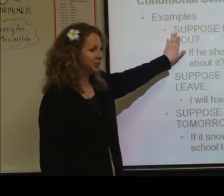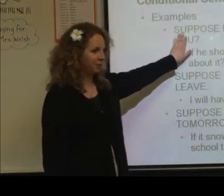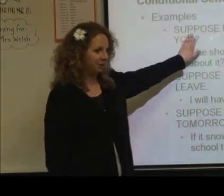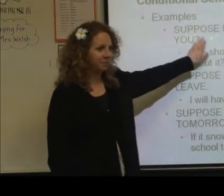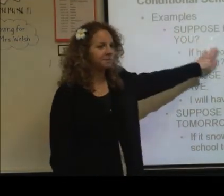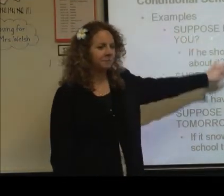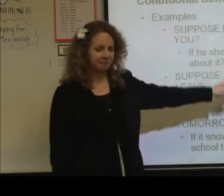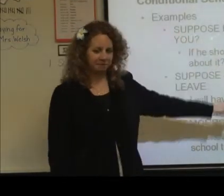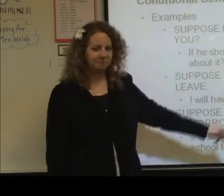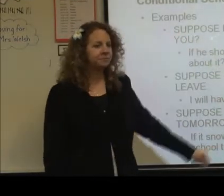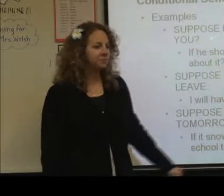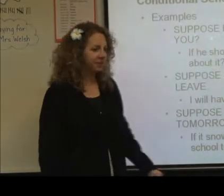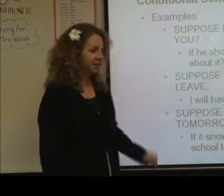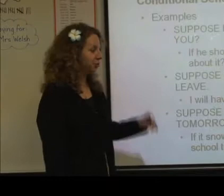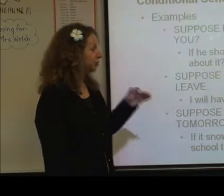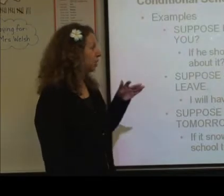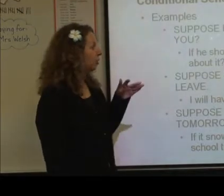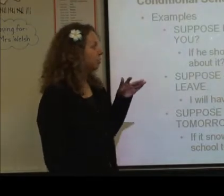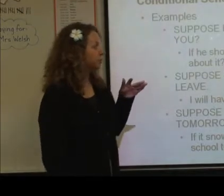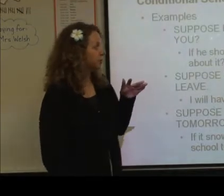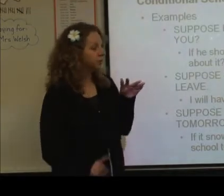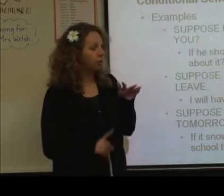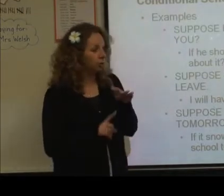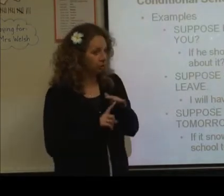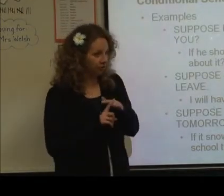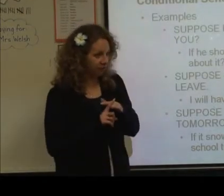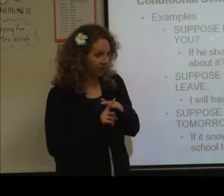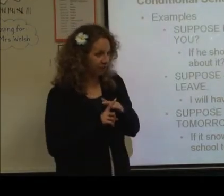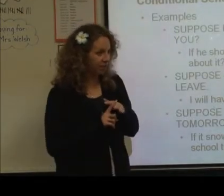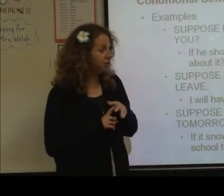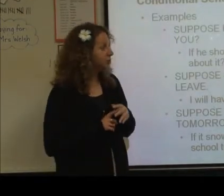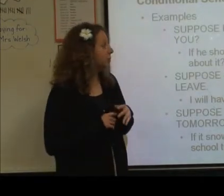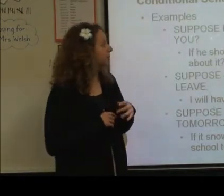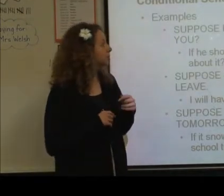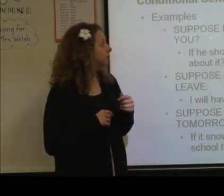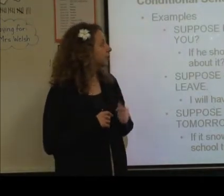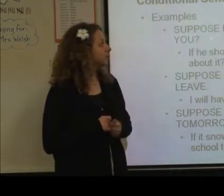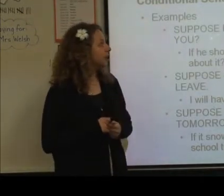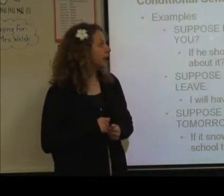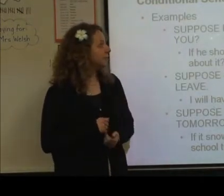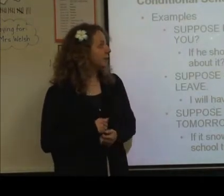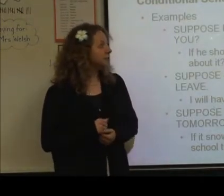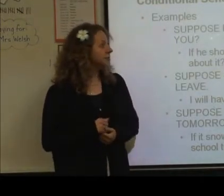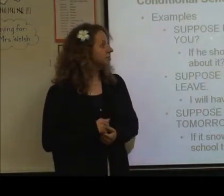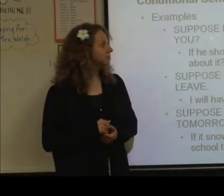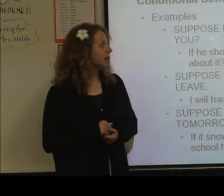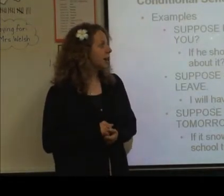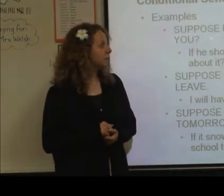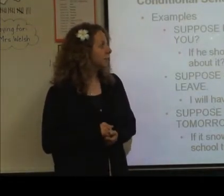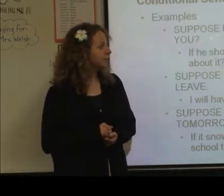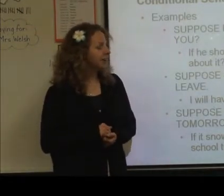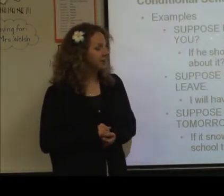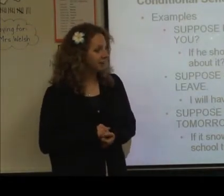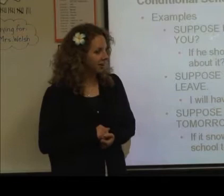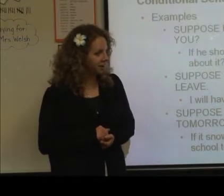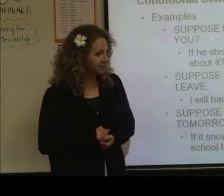Show up. Okay, so show up we're going to hold. Okay? So we're going to start with our eyebrows up and our head